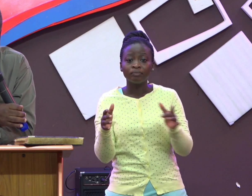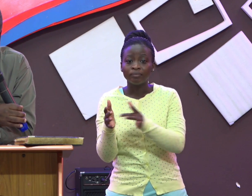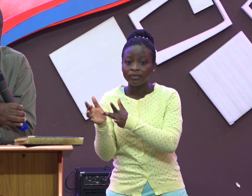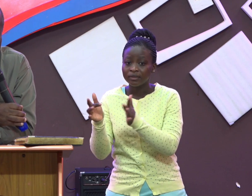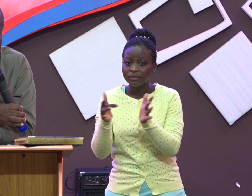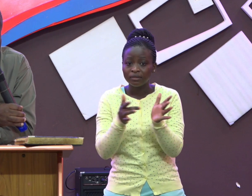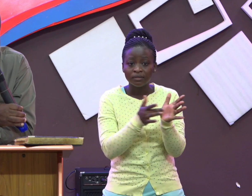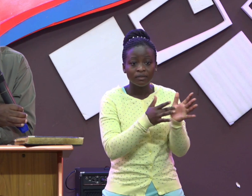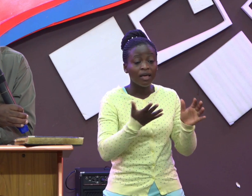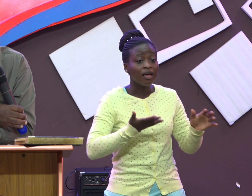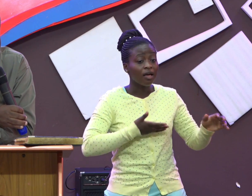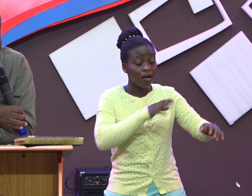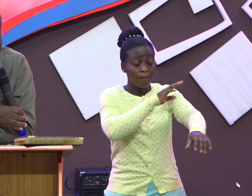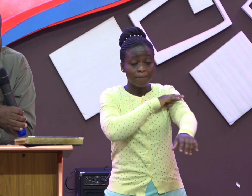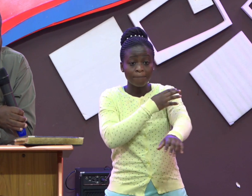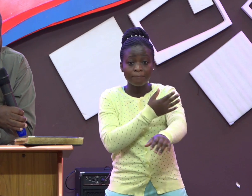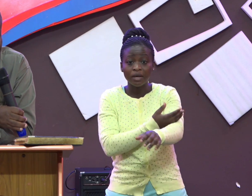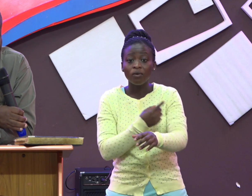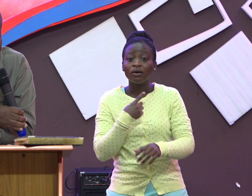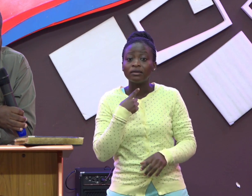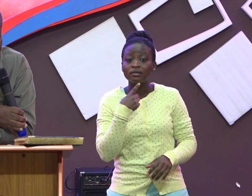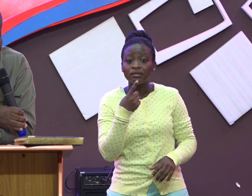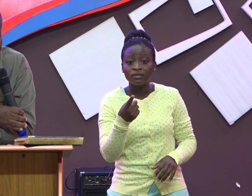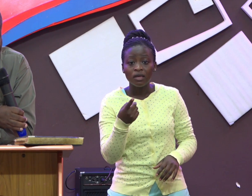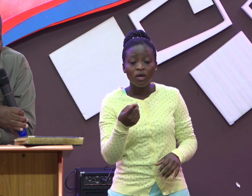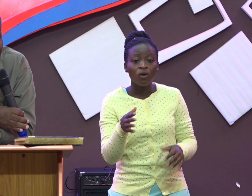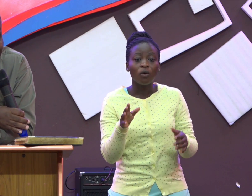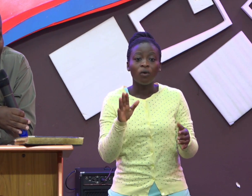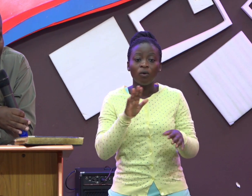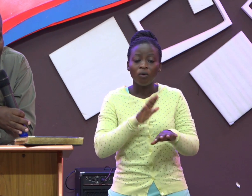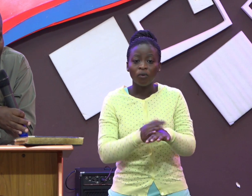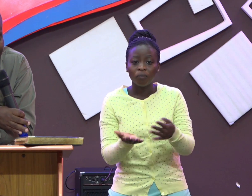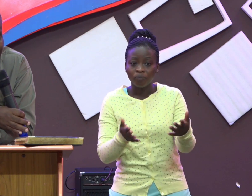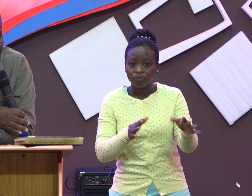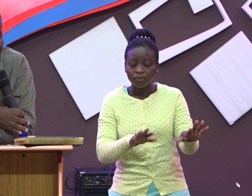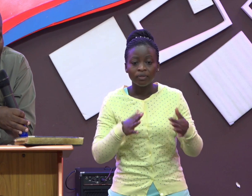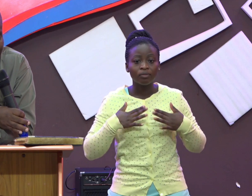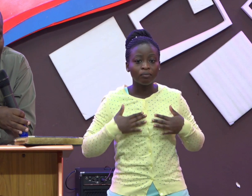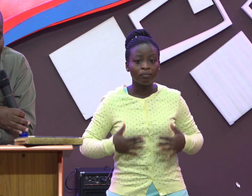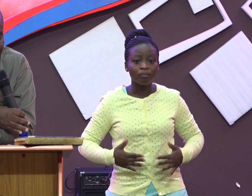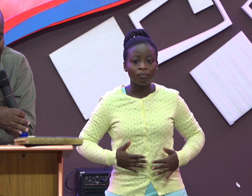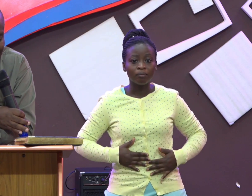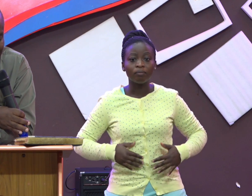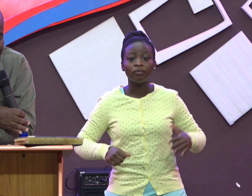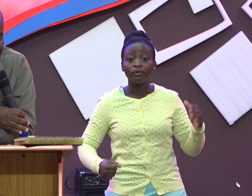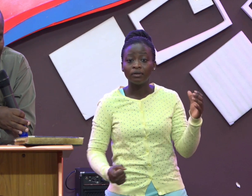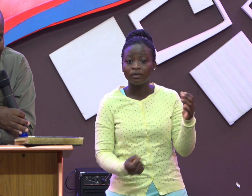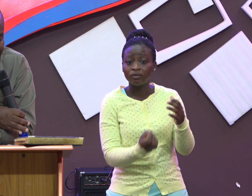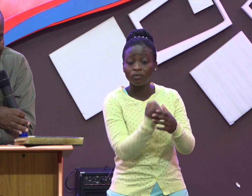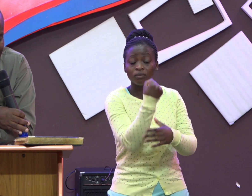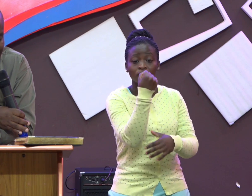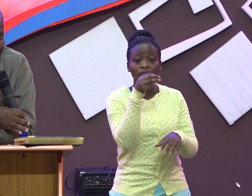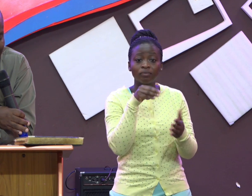era nejirama. For the dead bodies, he would command and they would resurrect. Kyasinzira ku ekyo kye yali nga munda. It depended on what he